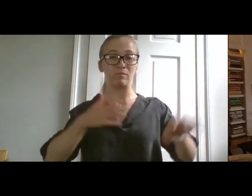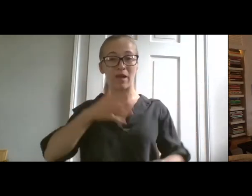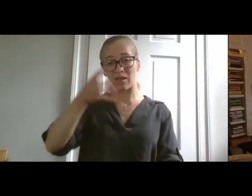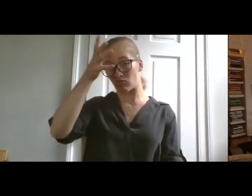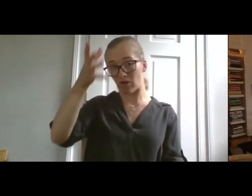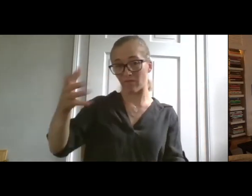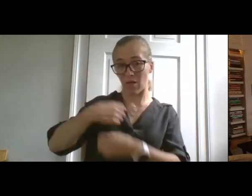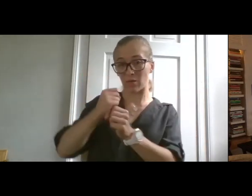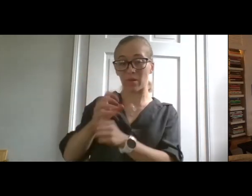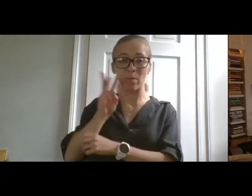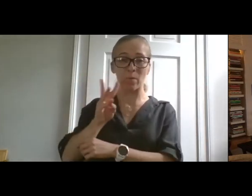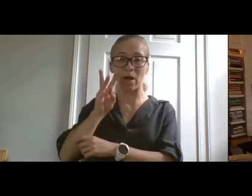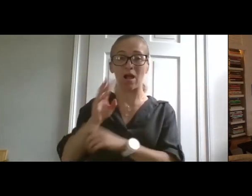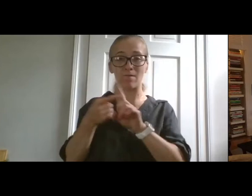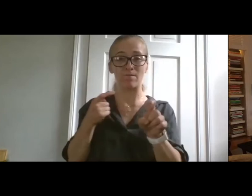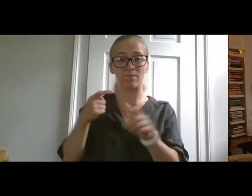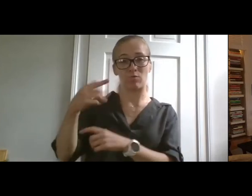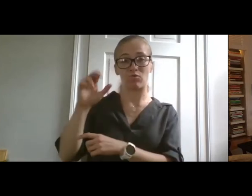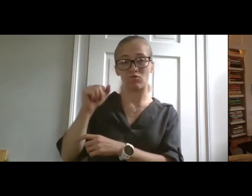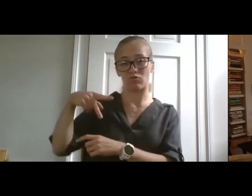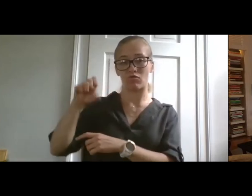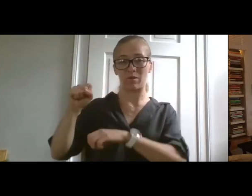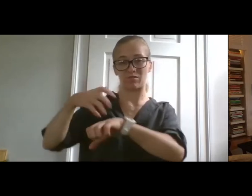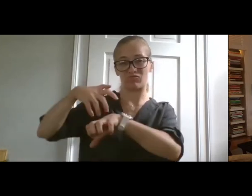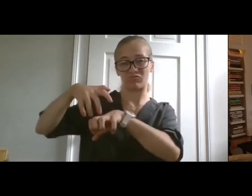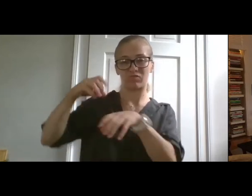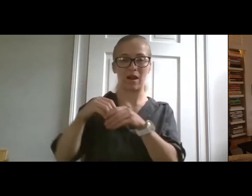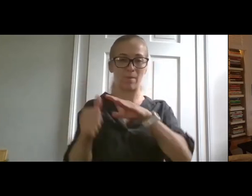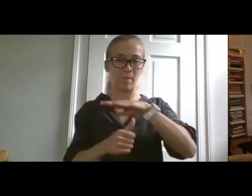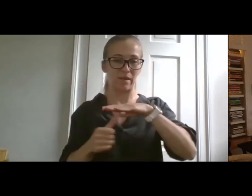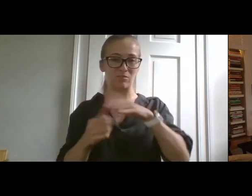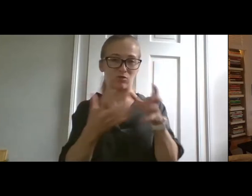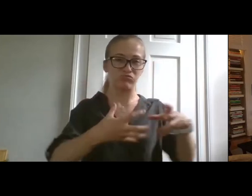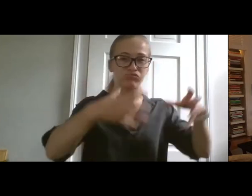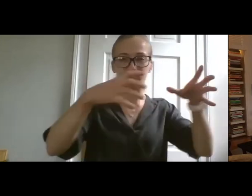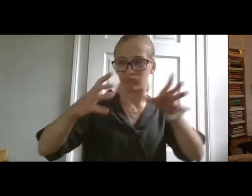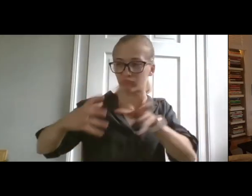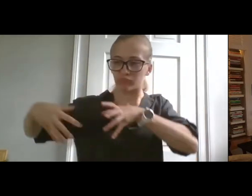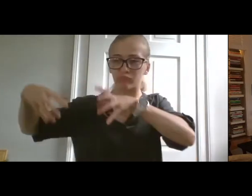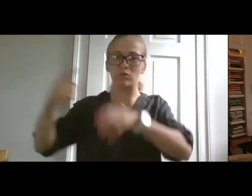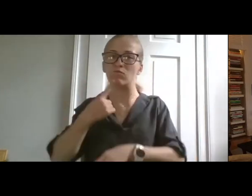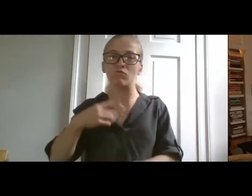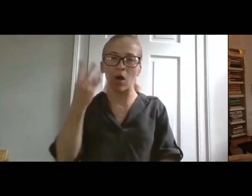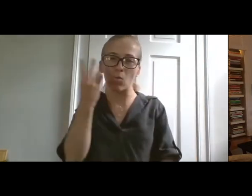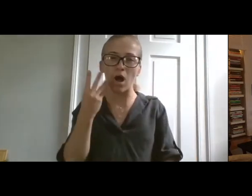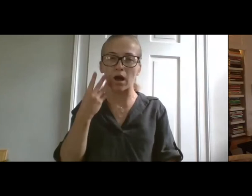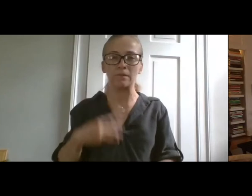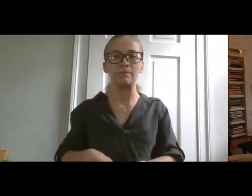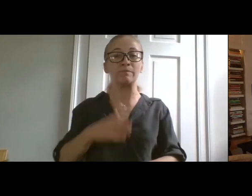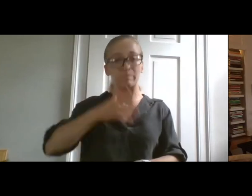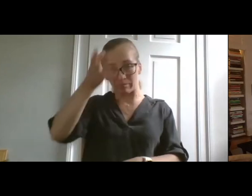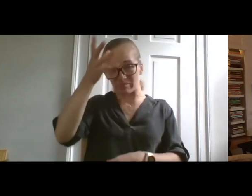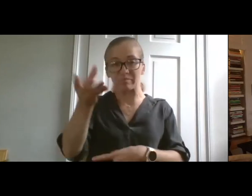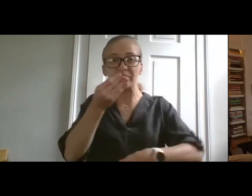making wine from the grapes in the basement, barrels of red wine in the basement. My grandfather eating a